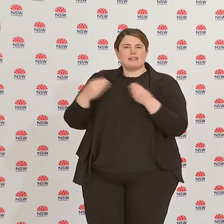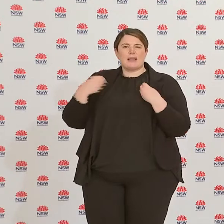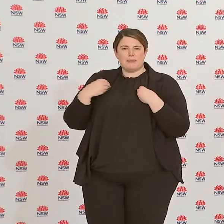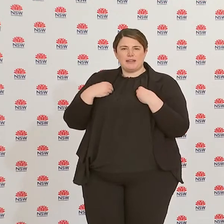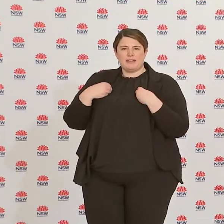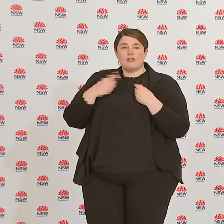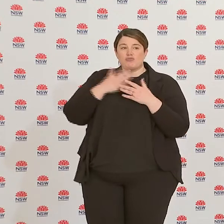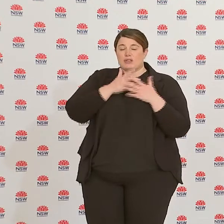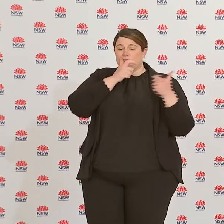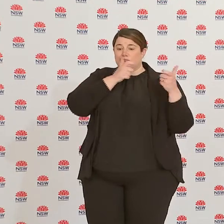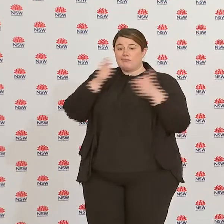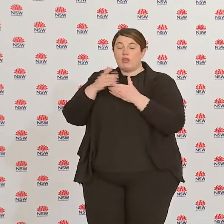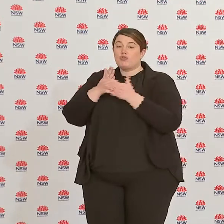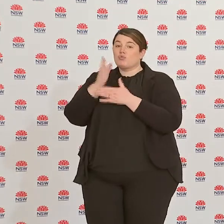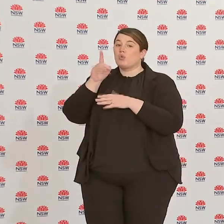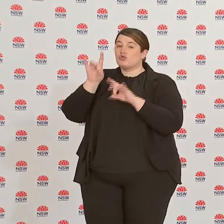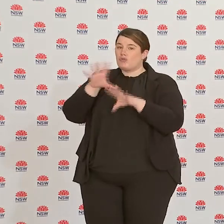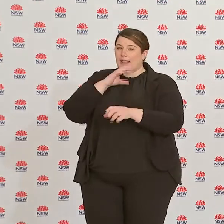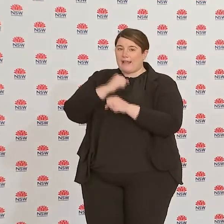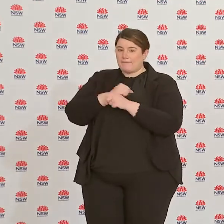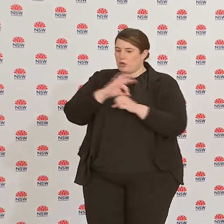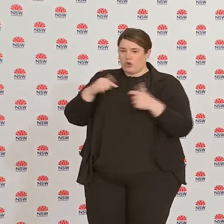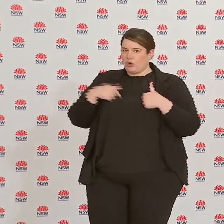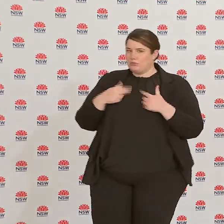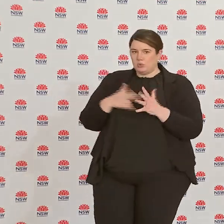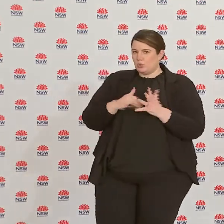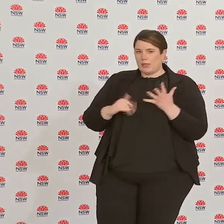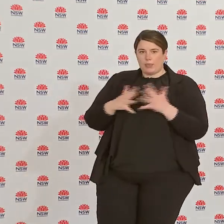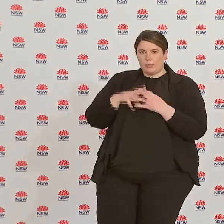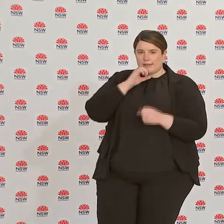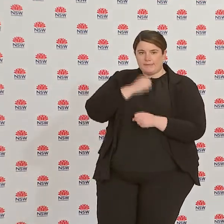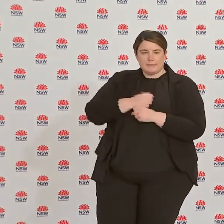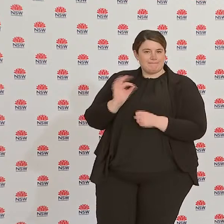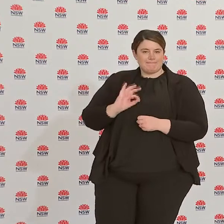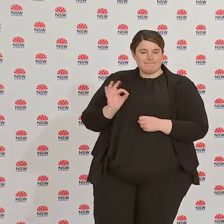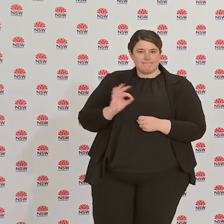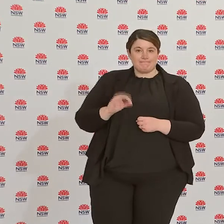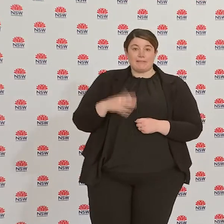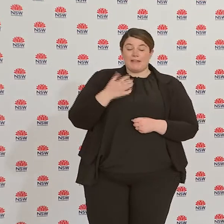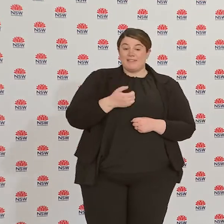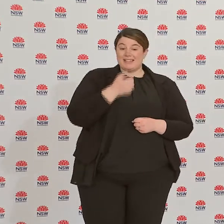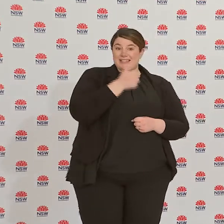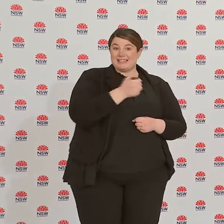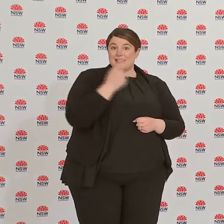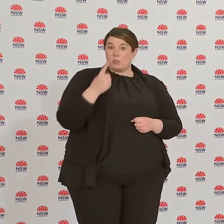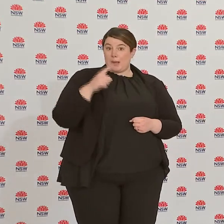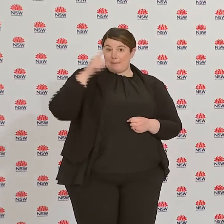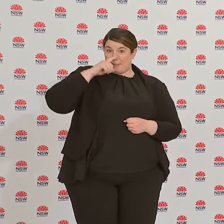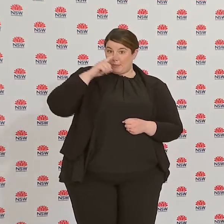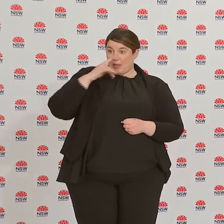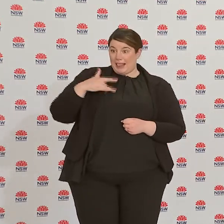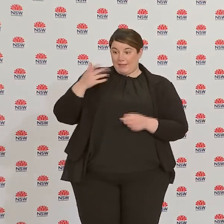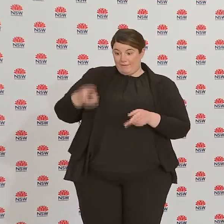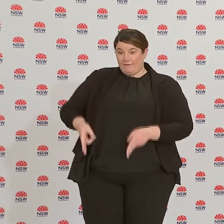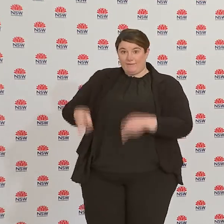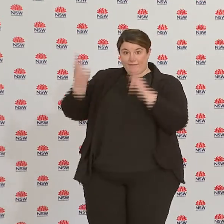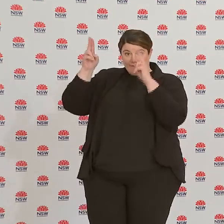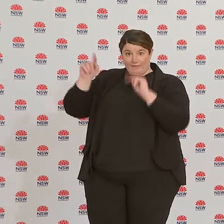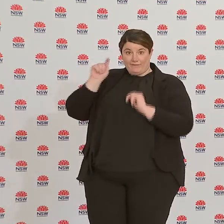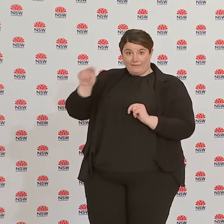federal government. I just want to make clear that there were 61 residents residing in that